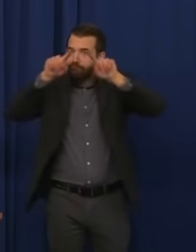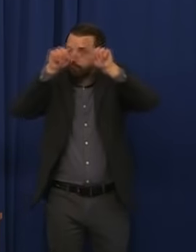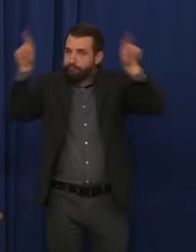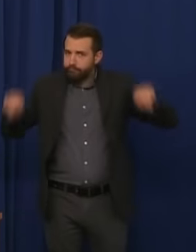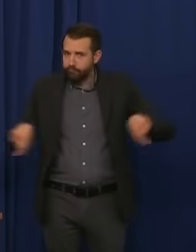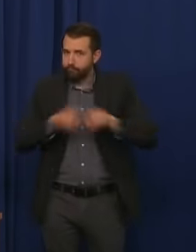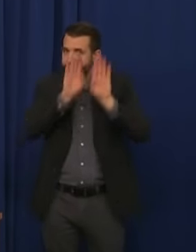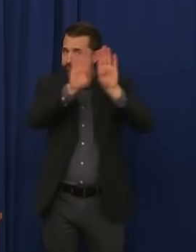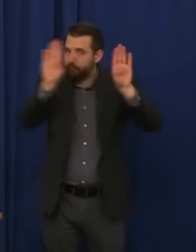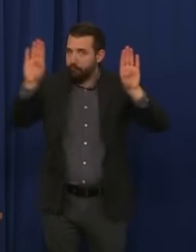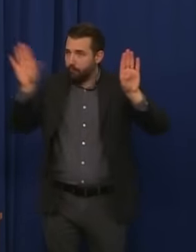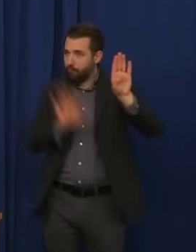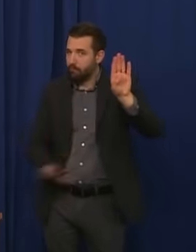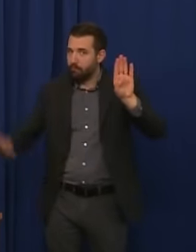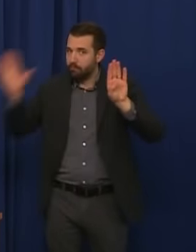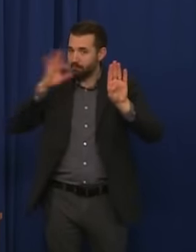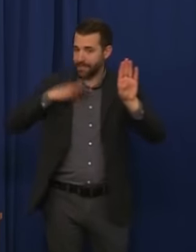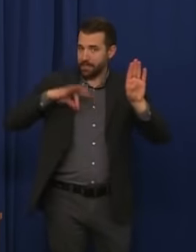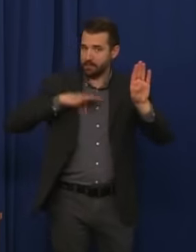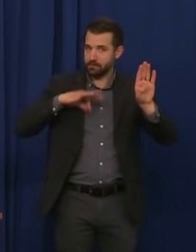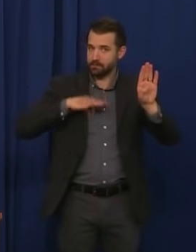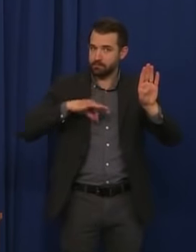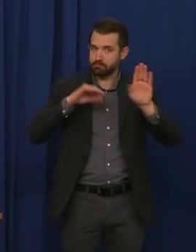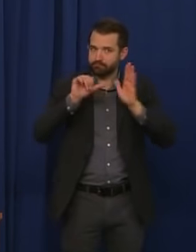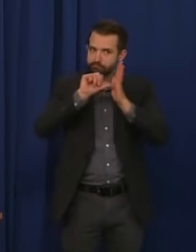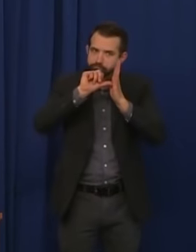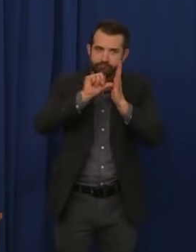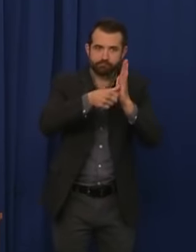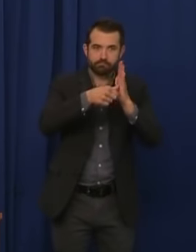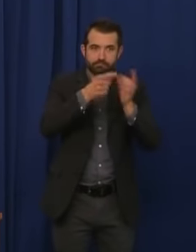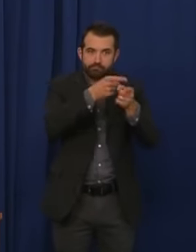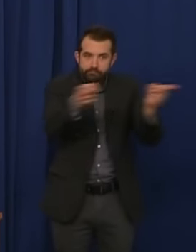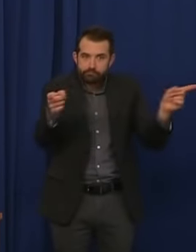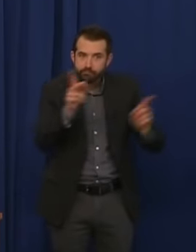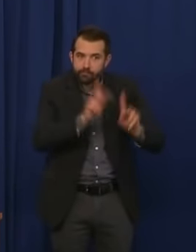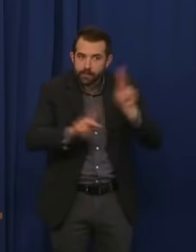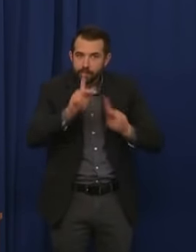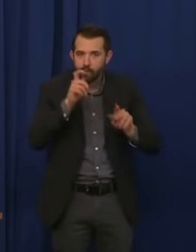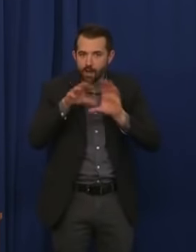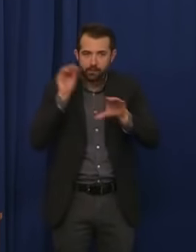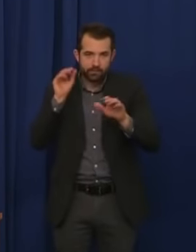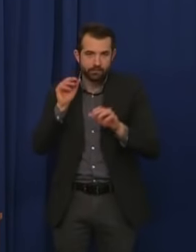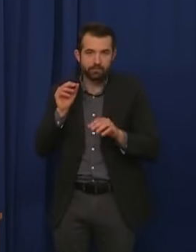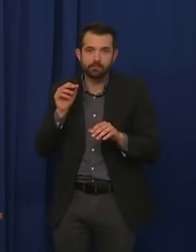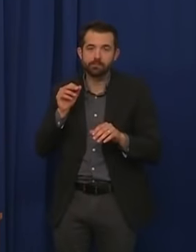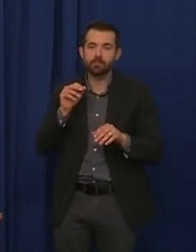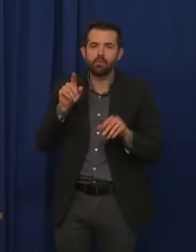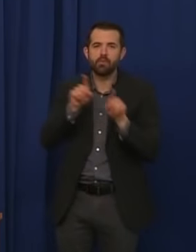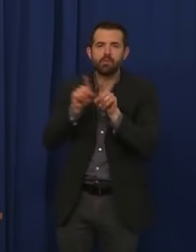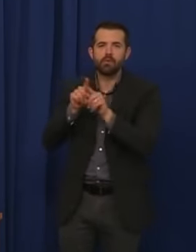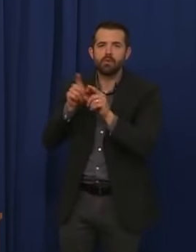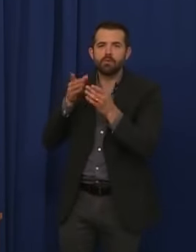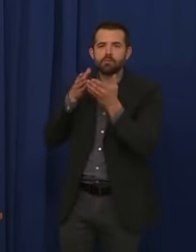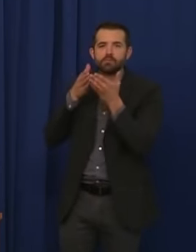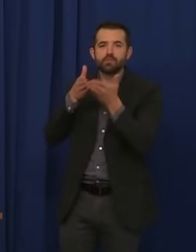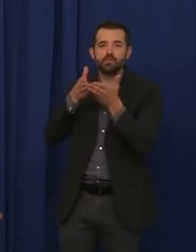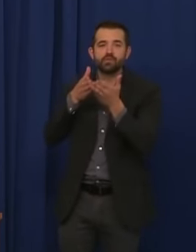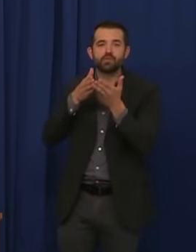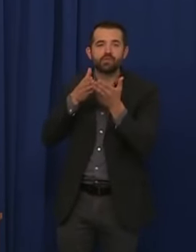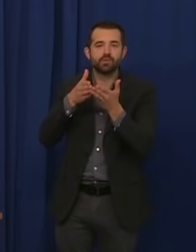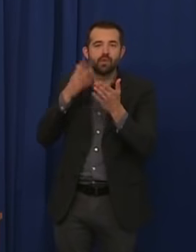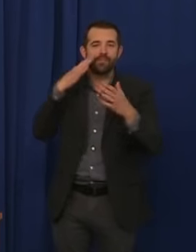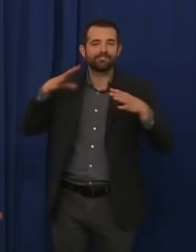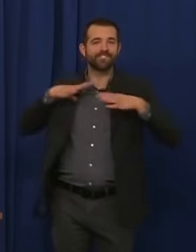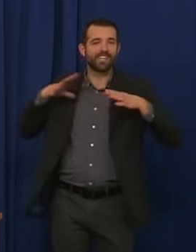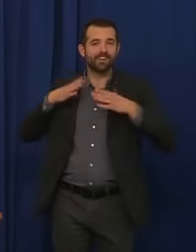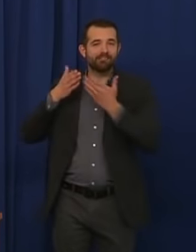industry ask specifically about that, and whether or not if cruise ships decide to run again from some other places,